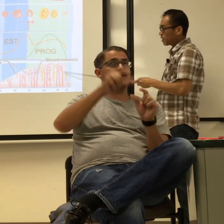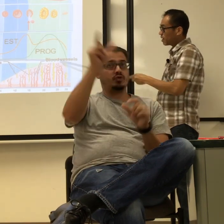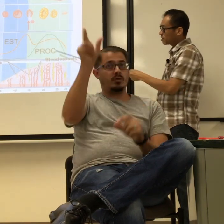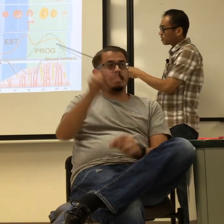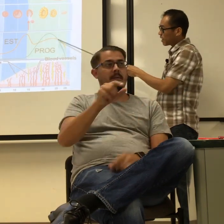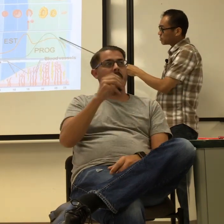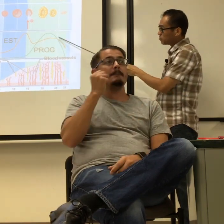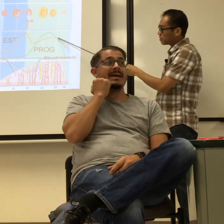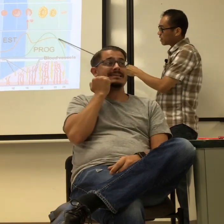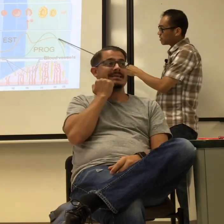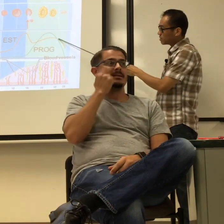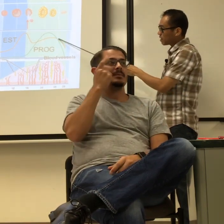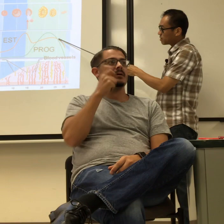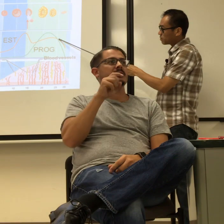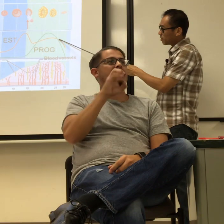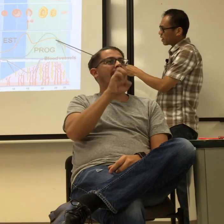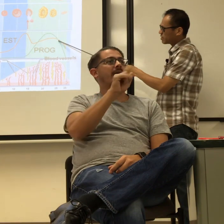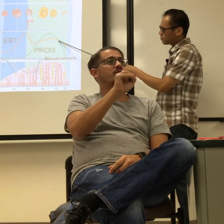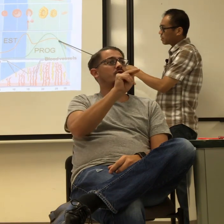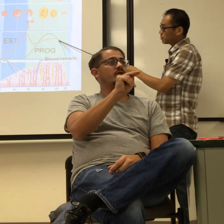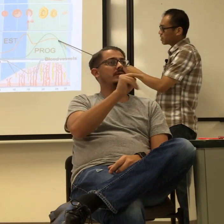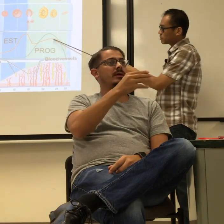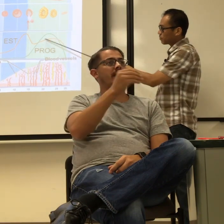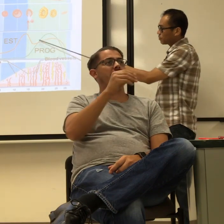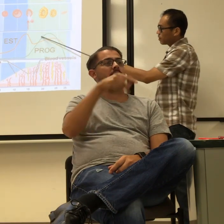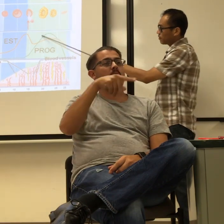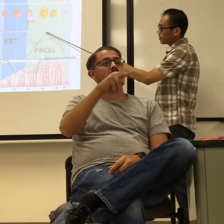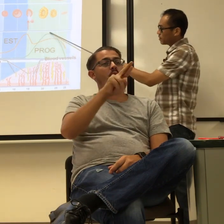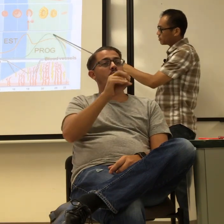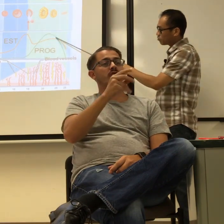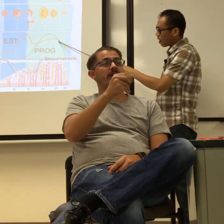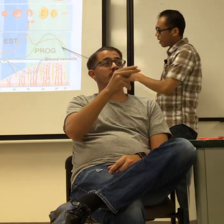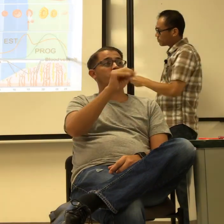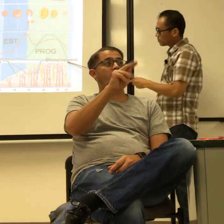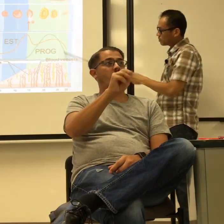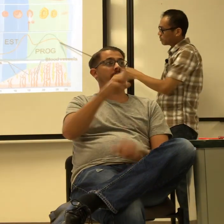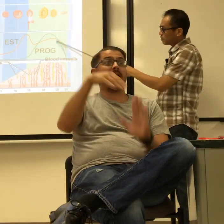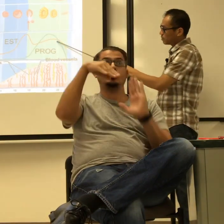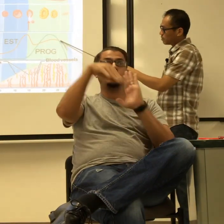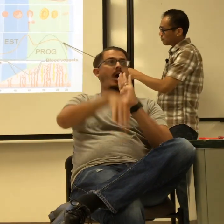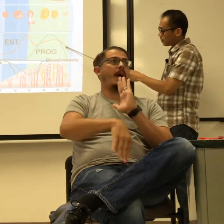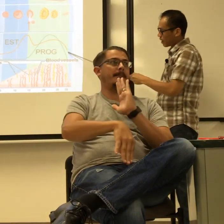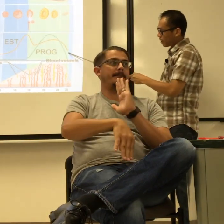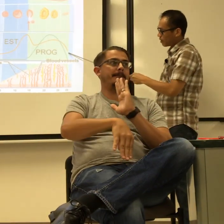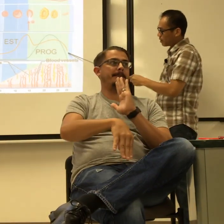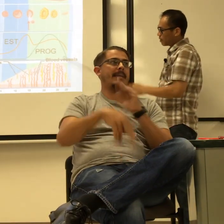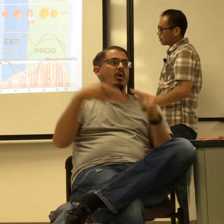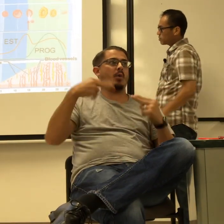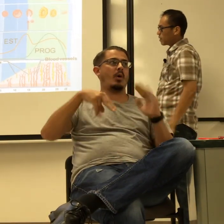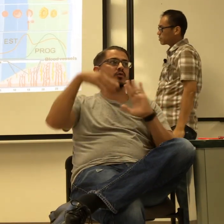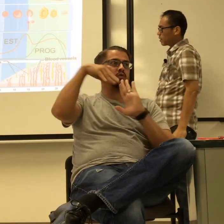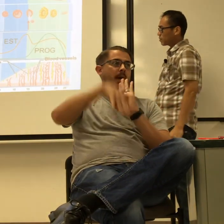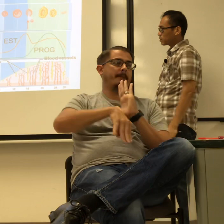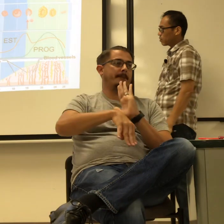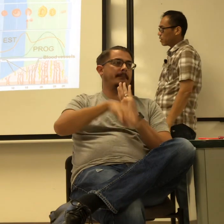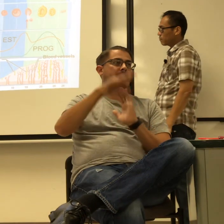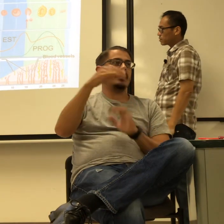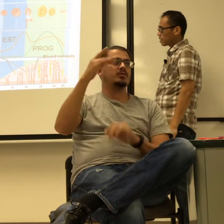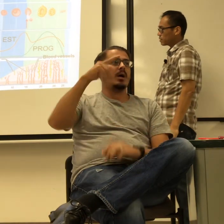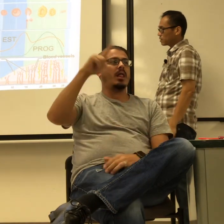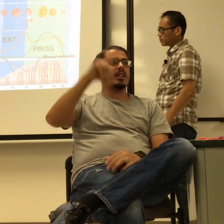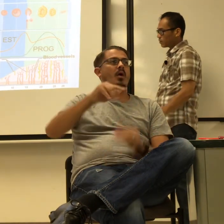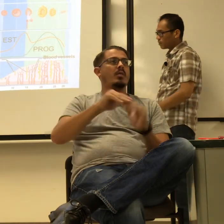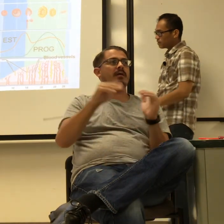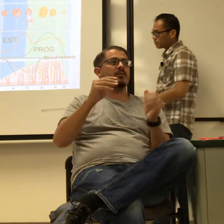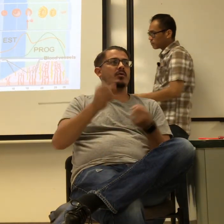Menses. Because look at estrogen and testosterone, estrogen and progesterone. They dropped. Okay? So that's why those low